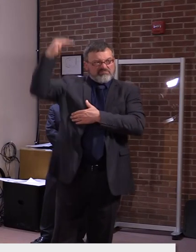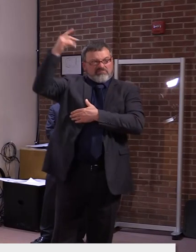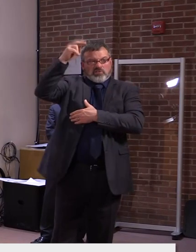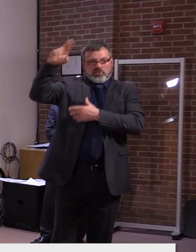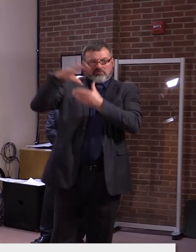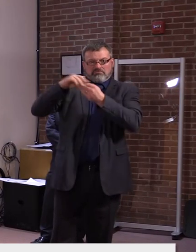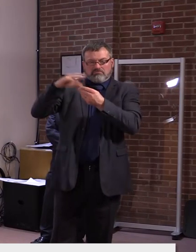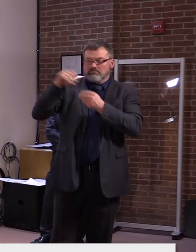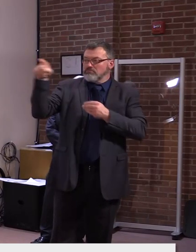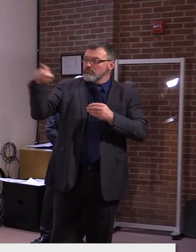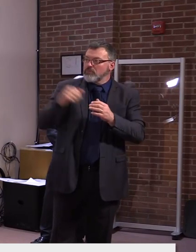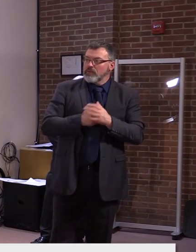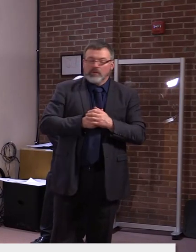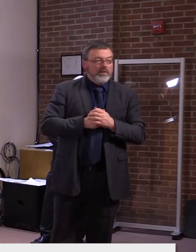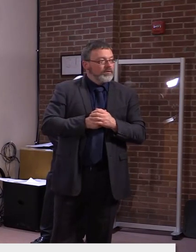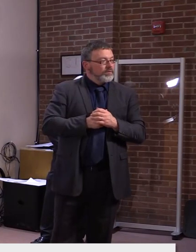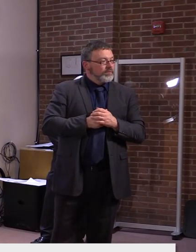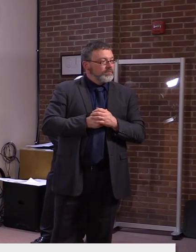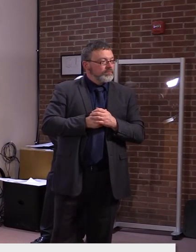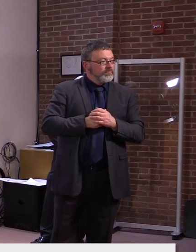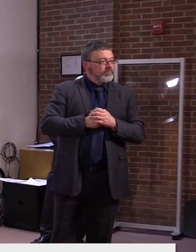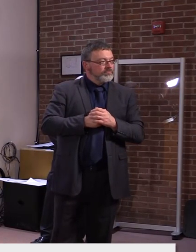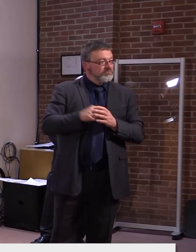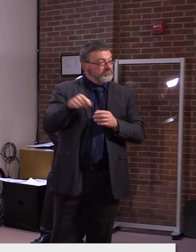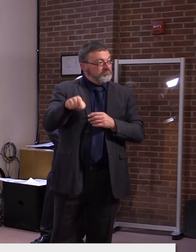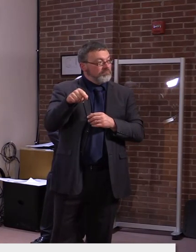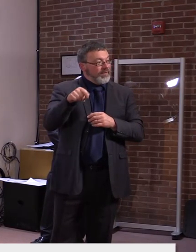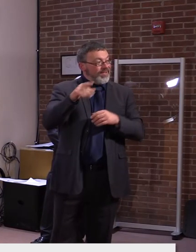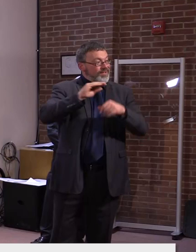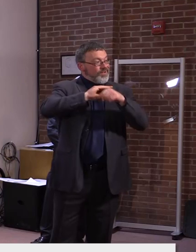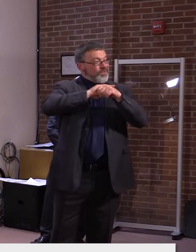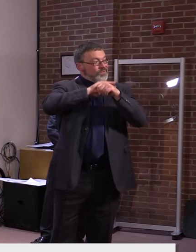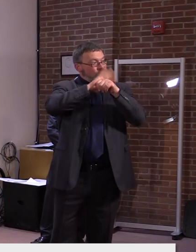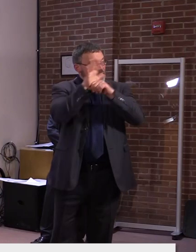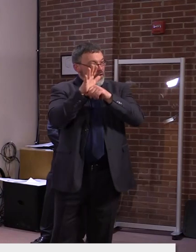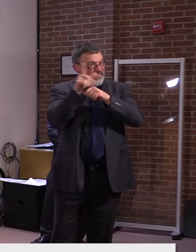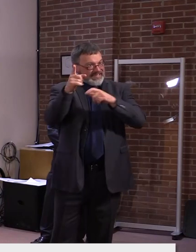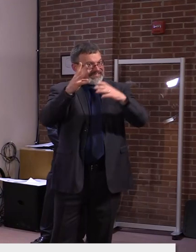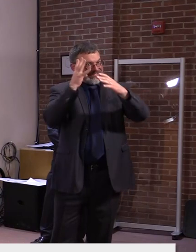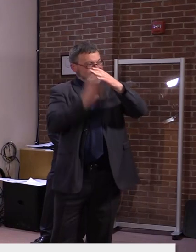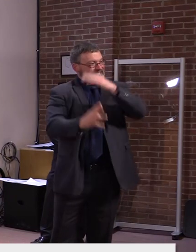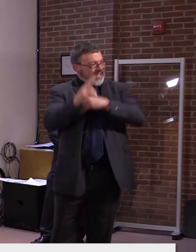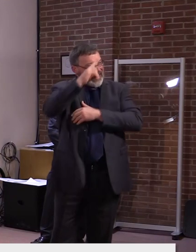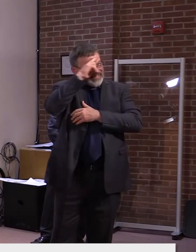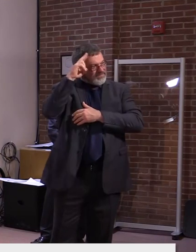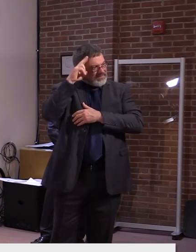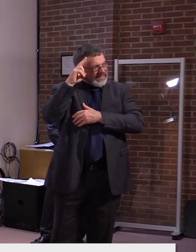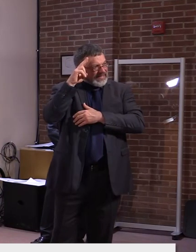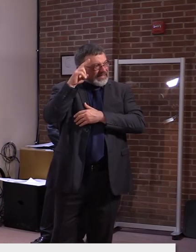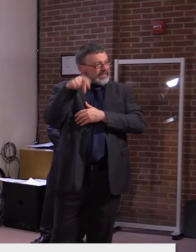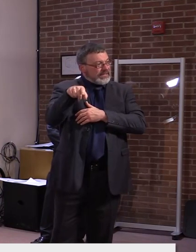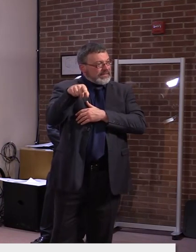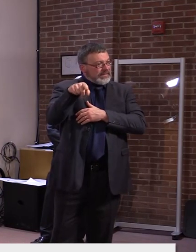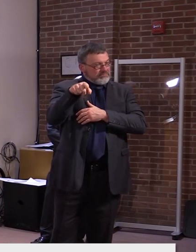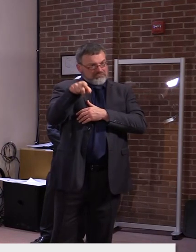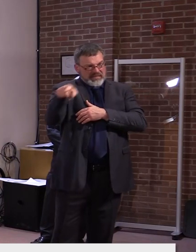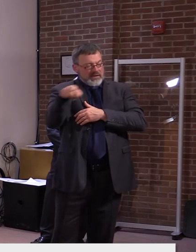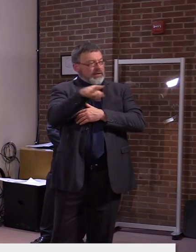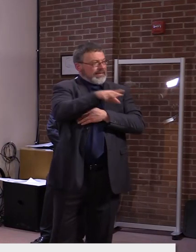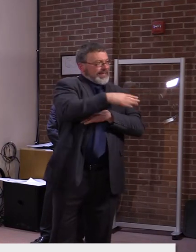there have been any cases of COVID hospitalizations and or deaths among people who've received a booster